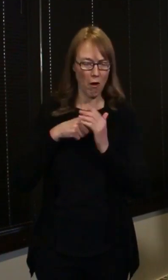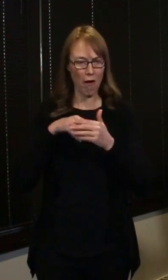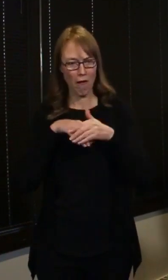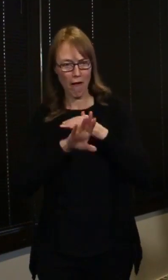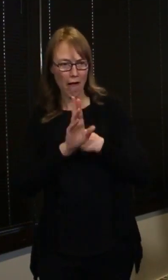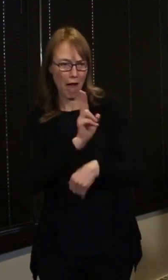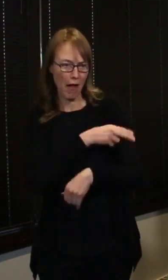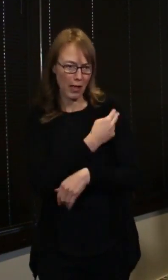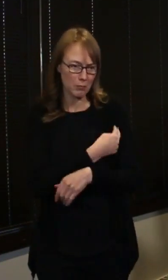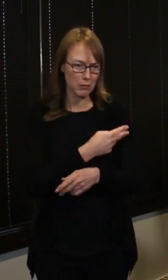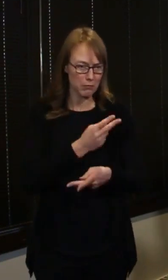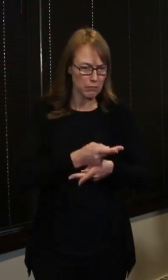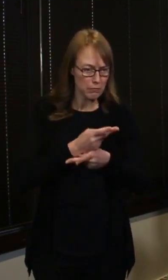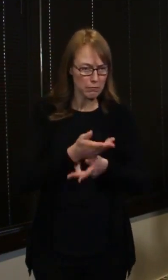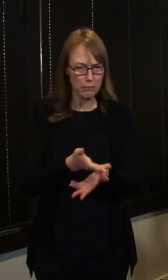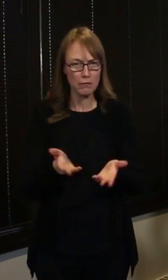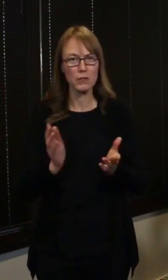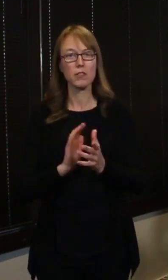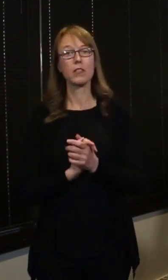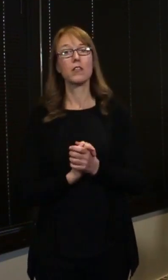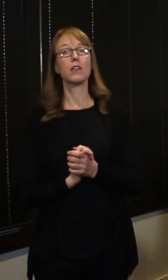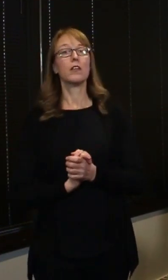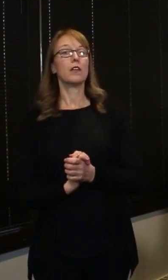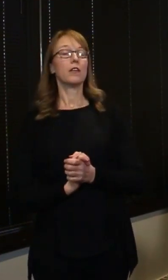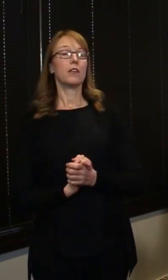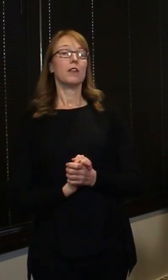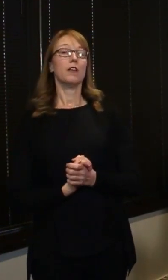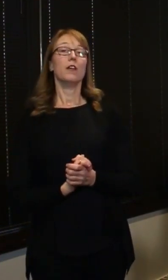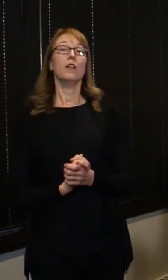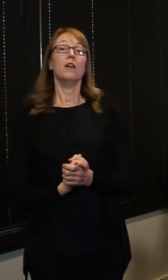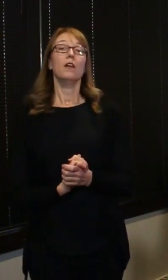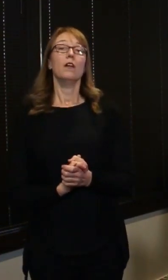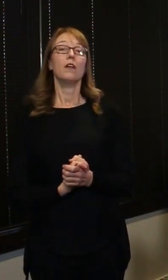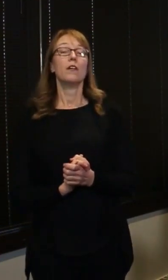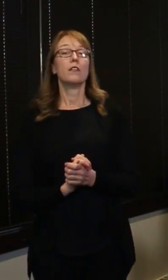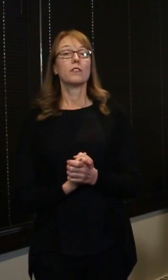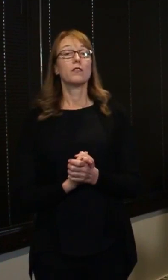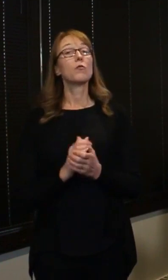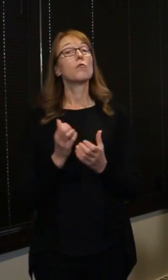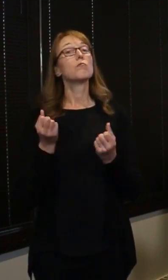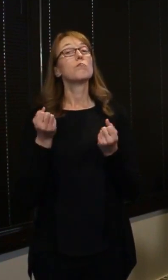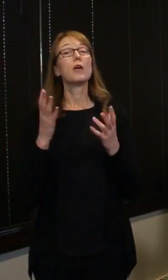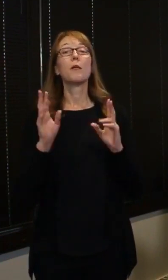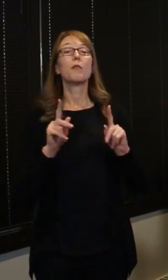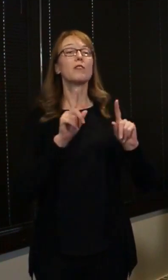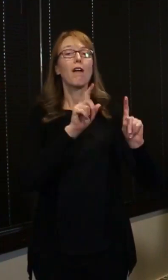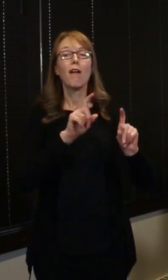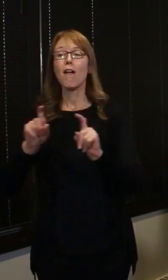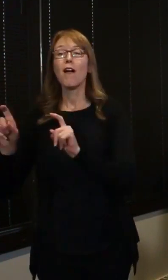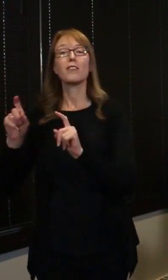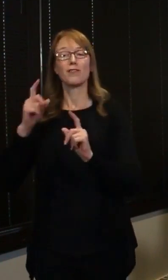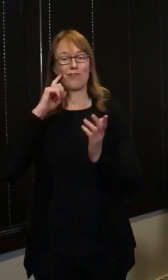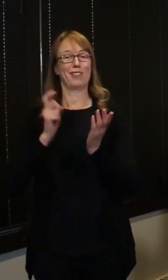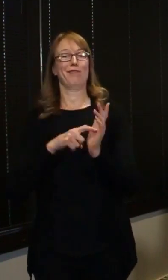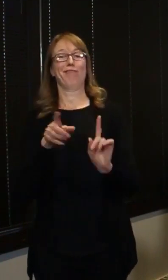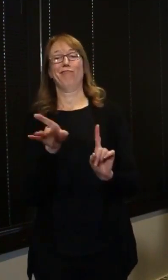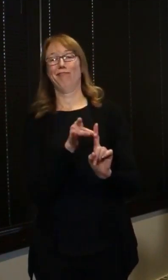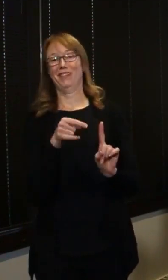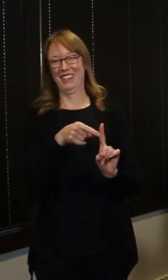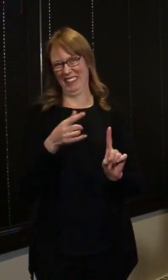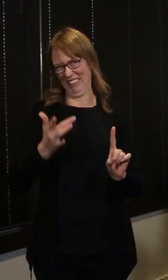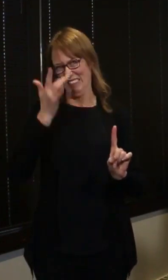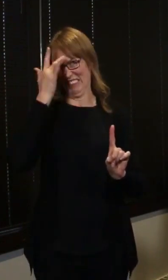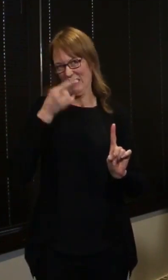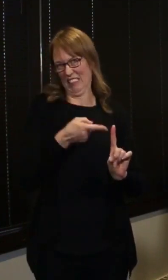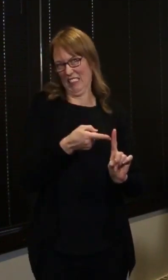That matches with the COVID cases, so these are people that are testing positive out in the community, which shows a decline